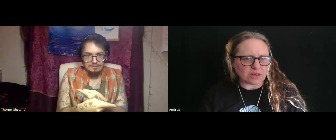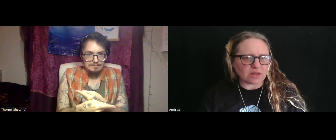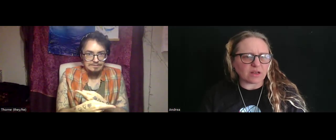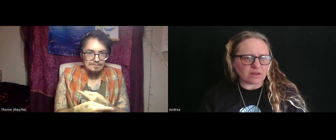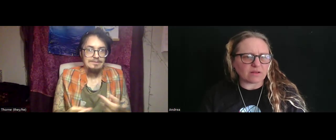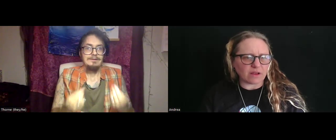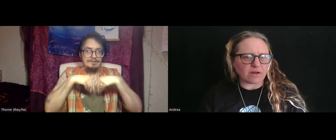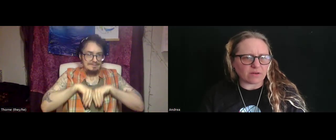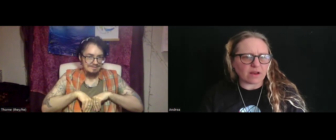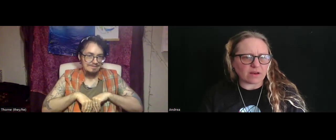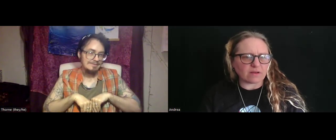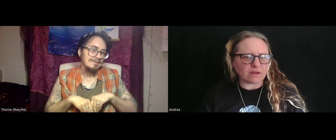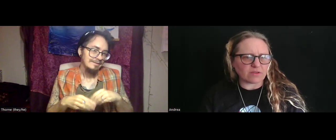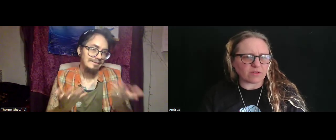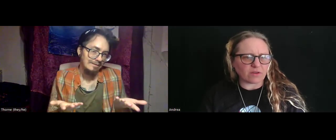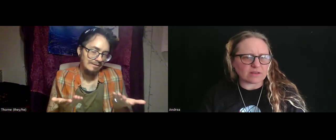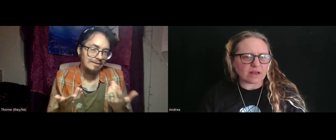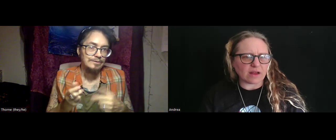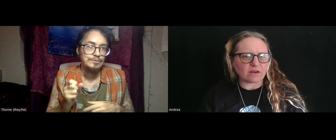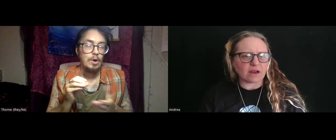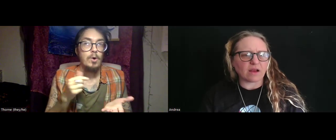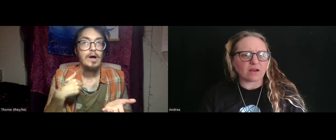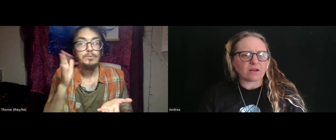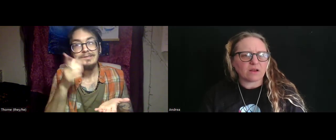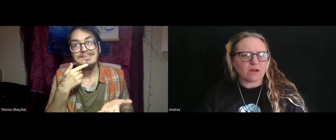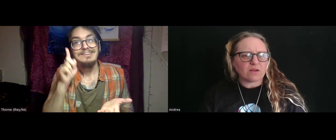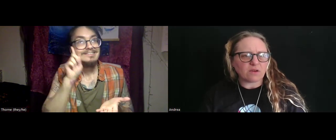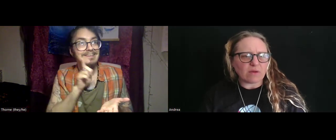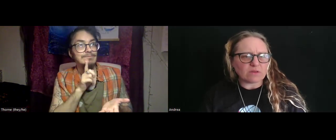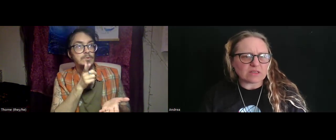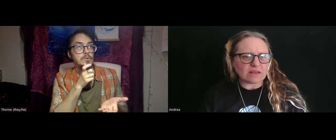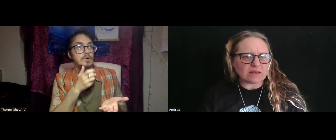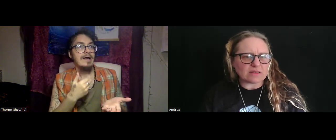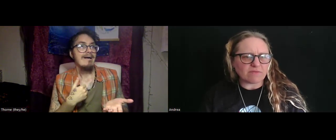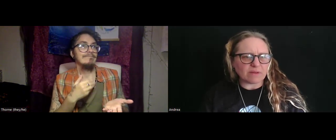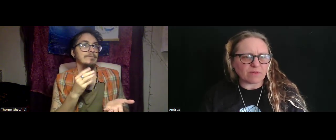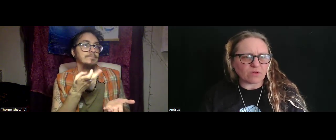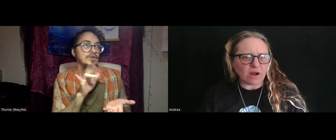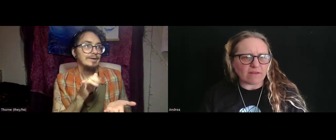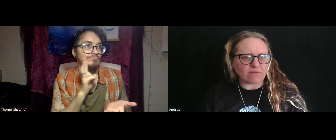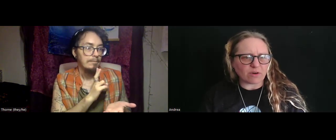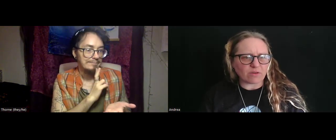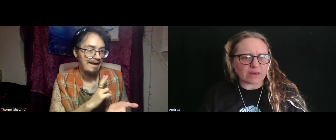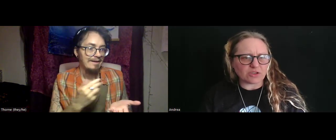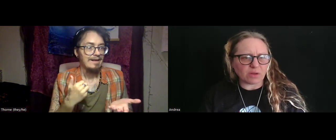connection and there and internalize that? Yeah. So I would say that deaf people who have Mercury and